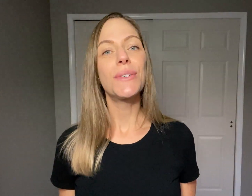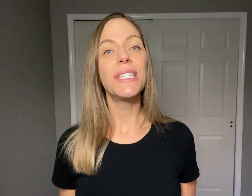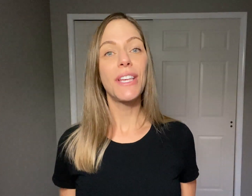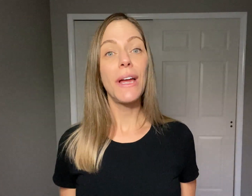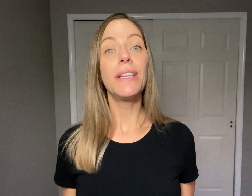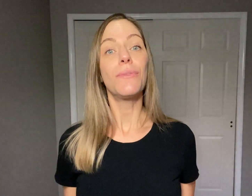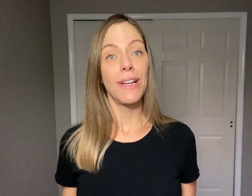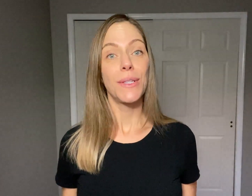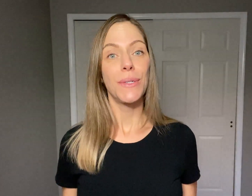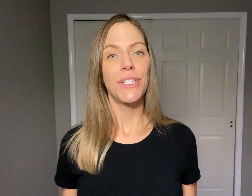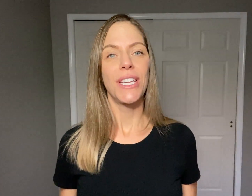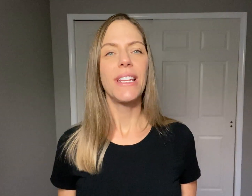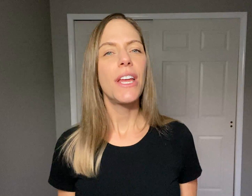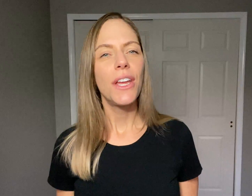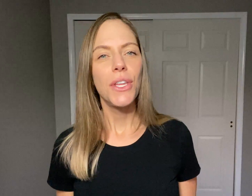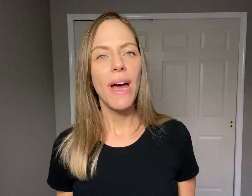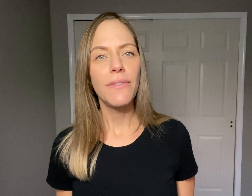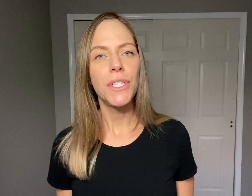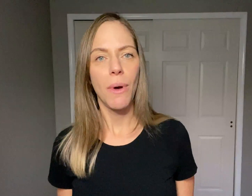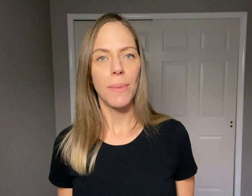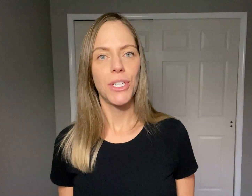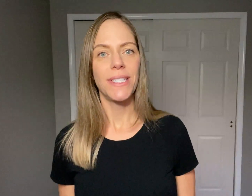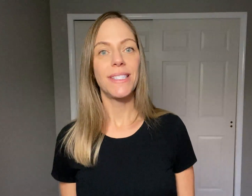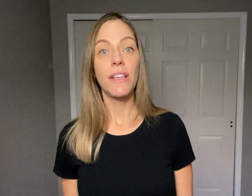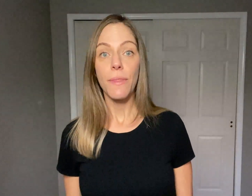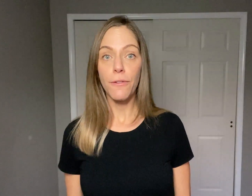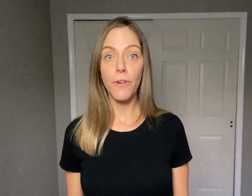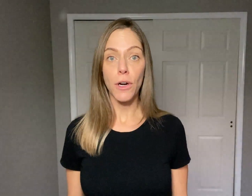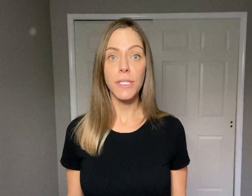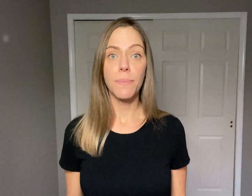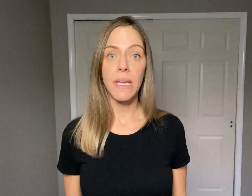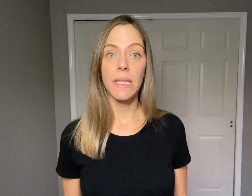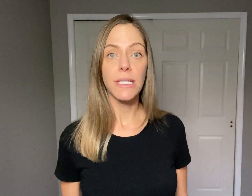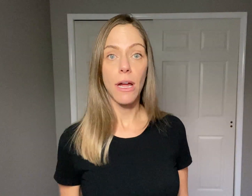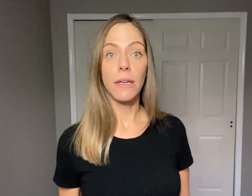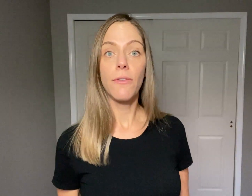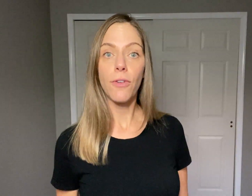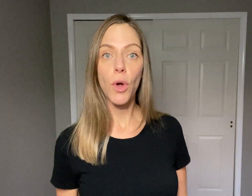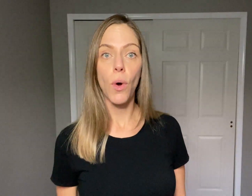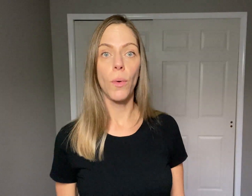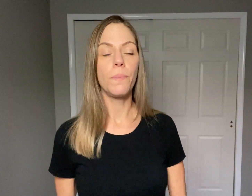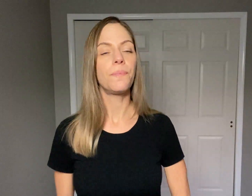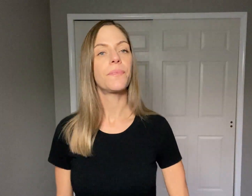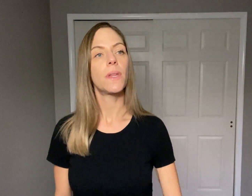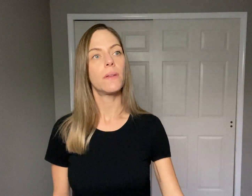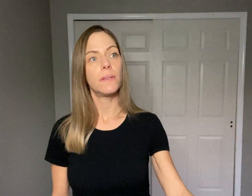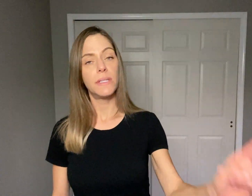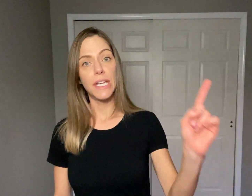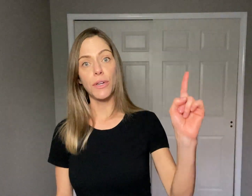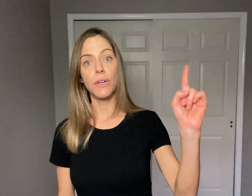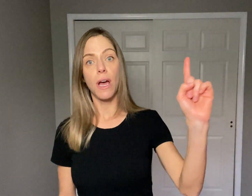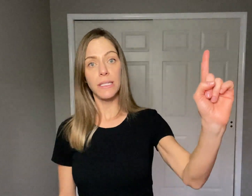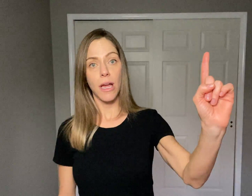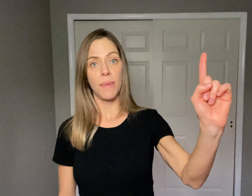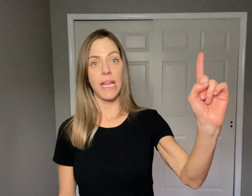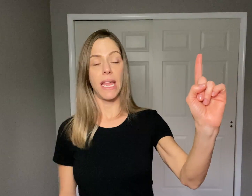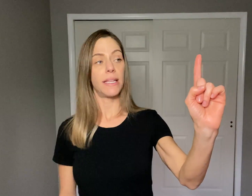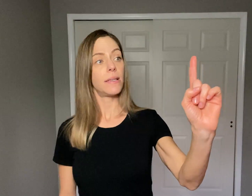to sign resolution, you have two options. The first being the sign for goal. Take your non-dominant hand,